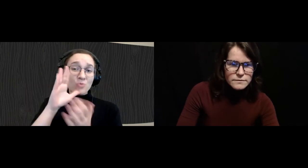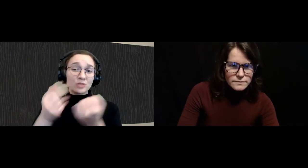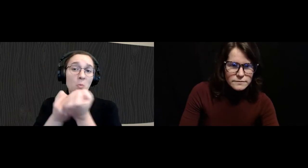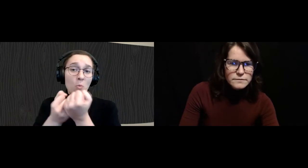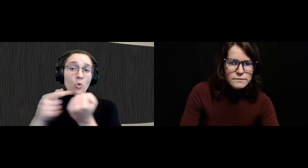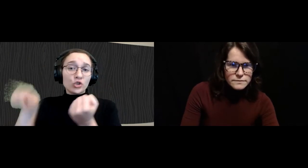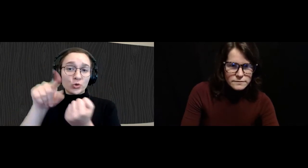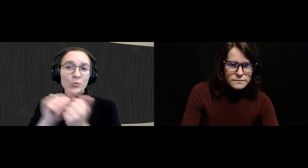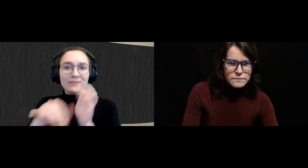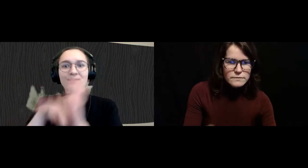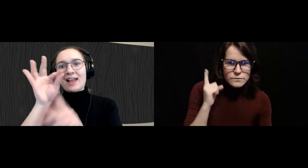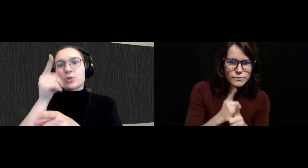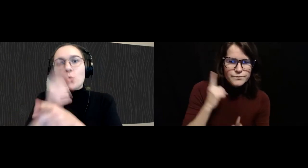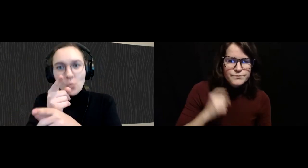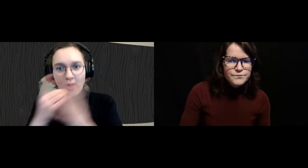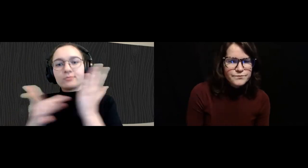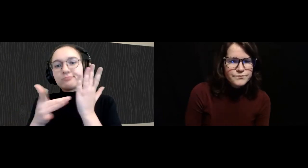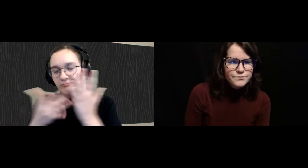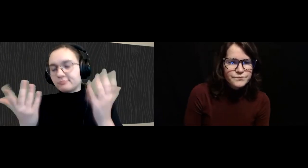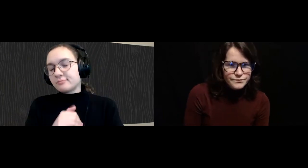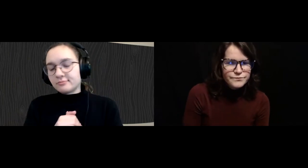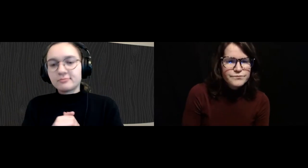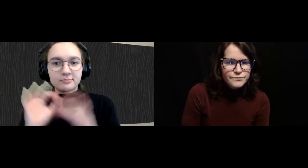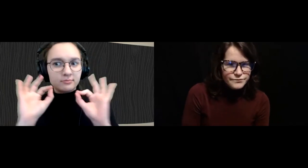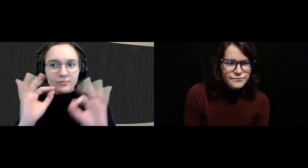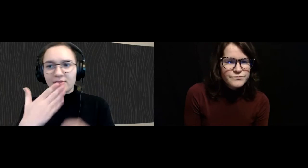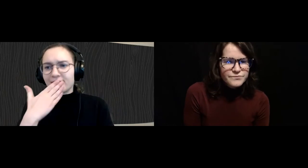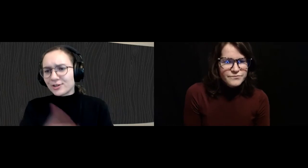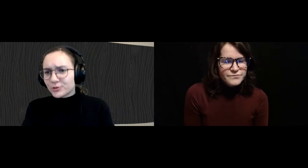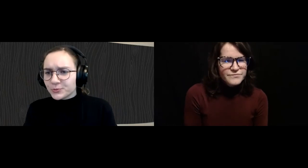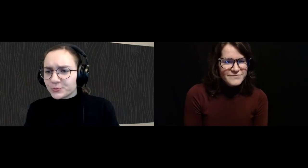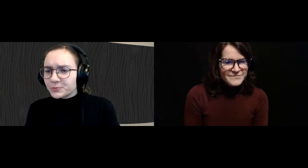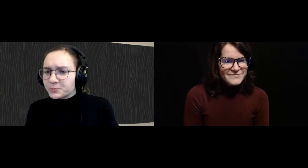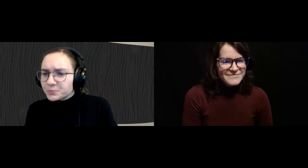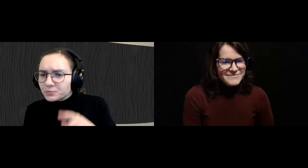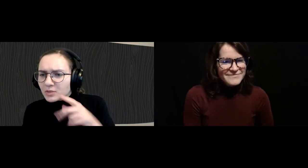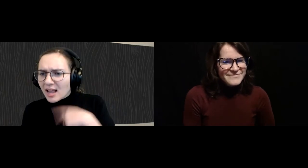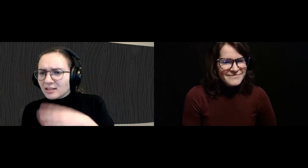the application, and they will be glad to support you find the right technology. Thank you.